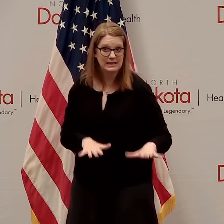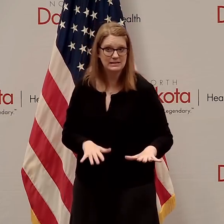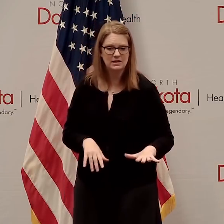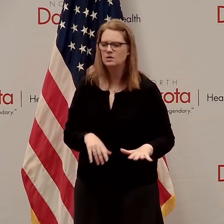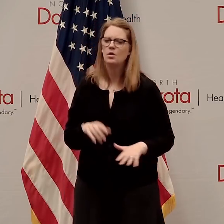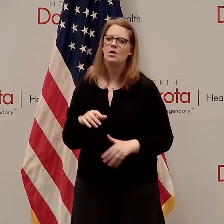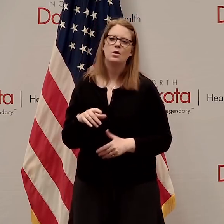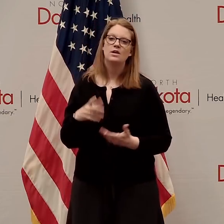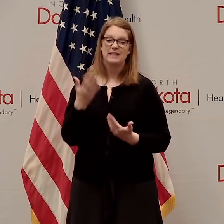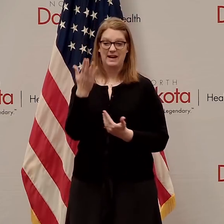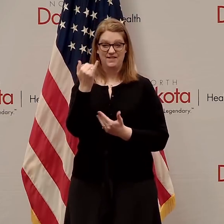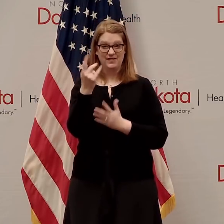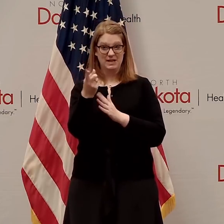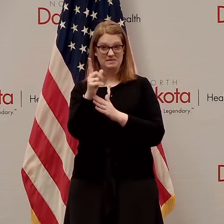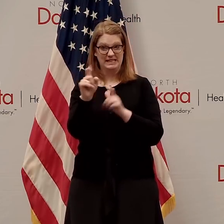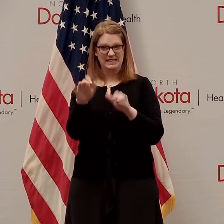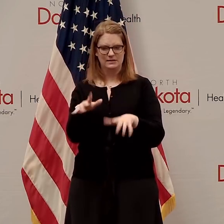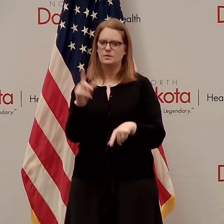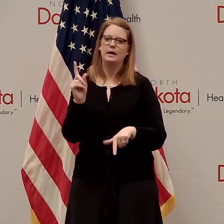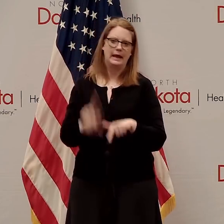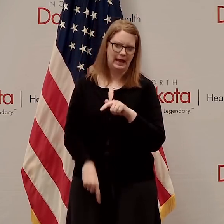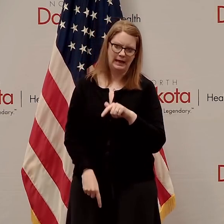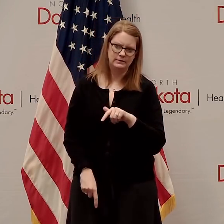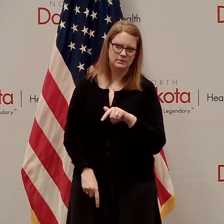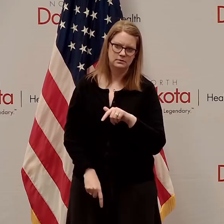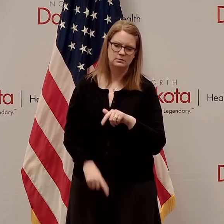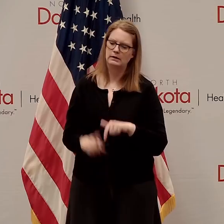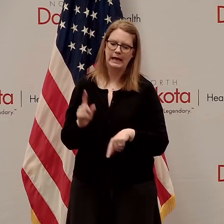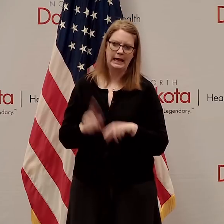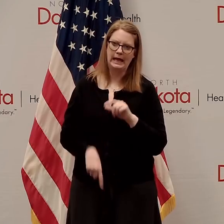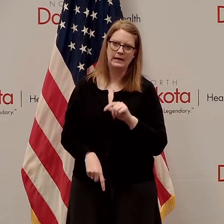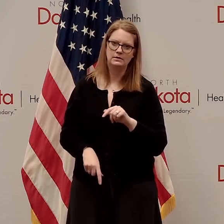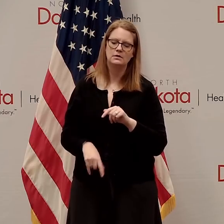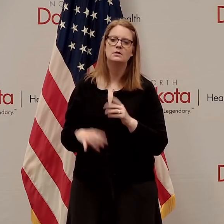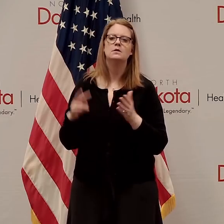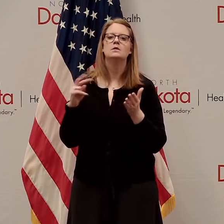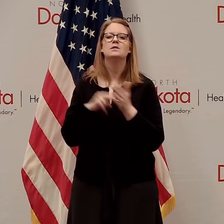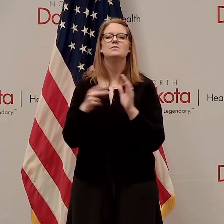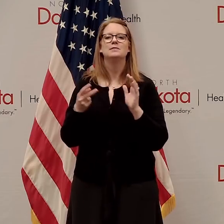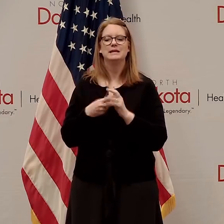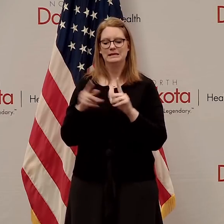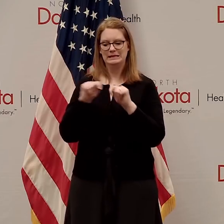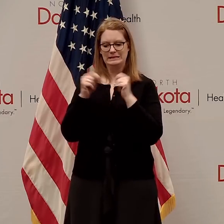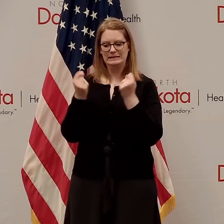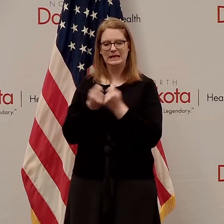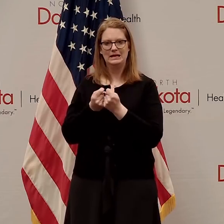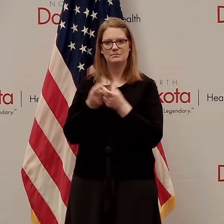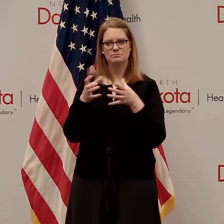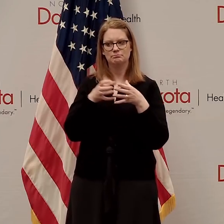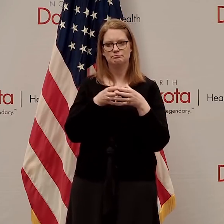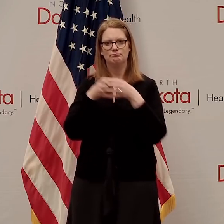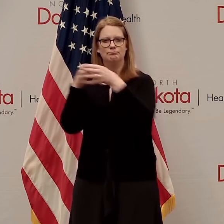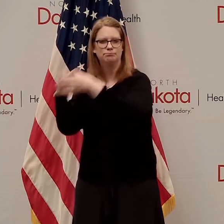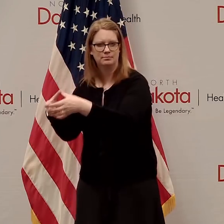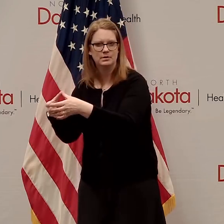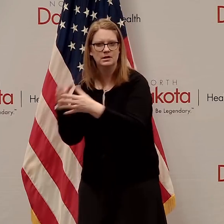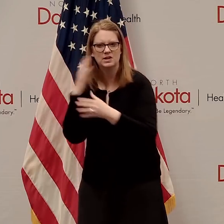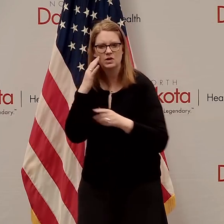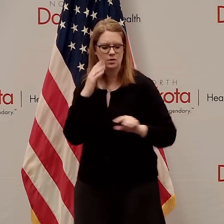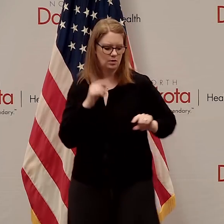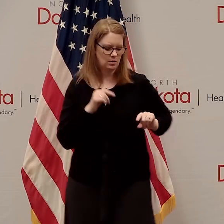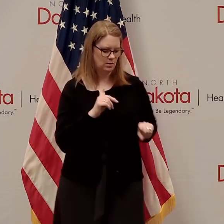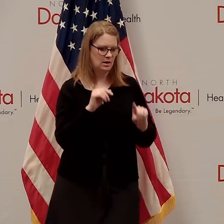15-minute tests at that kind of scale. So the rapid response team will be similar to what we've done, what you've seen us do